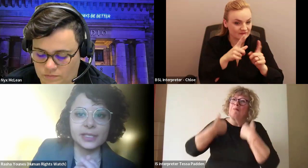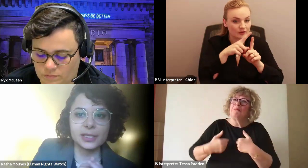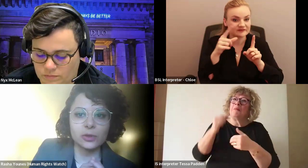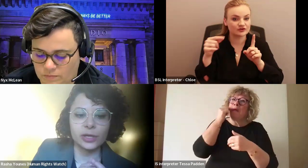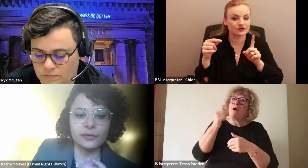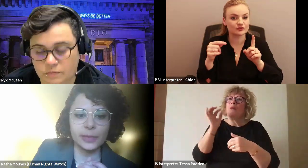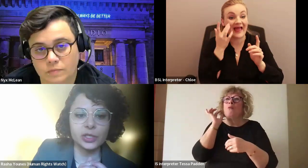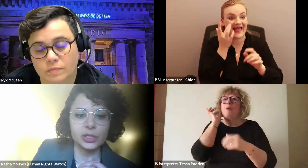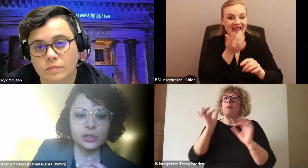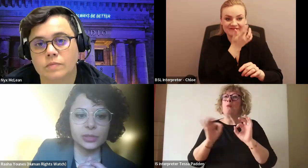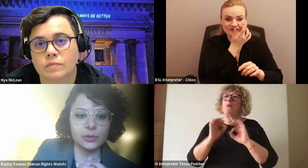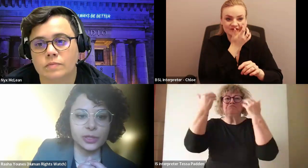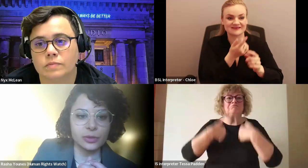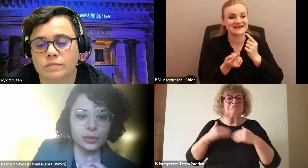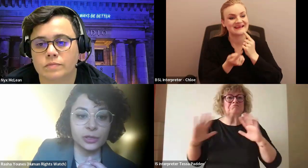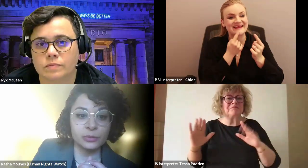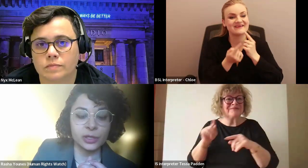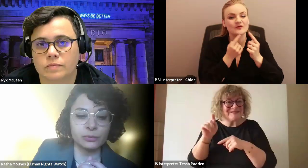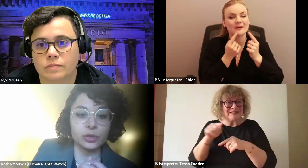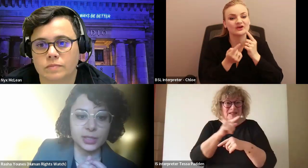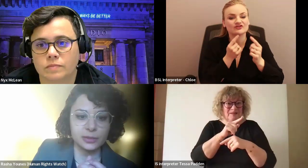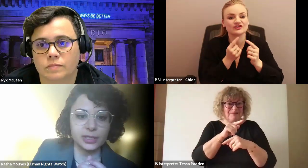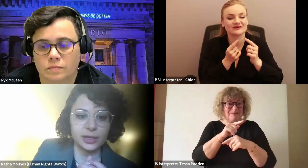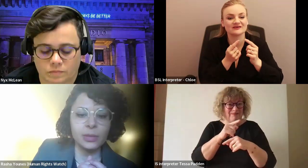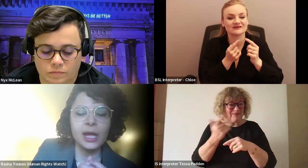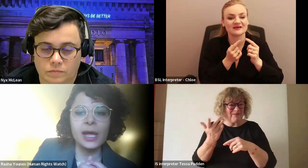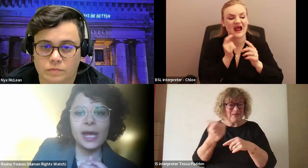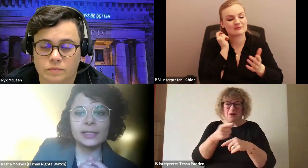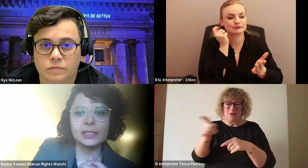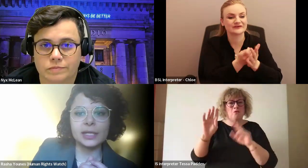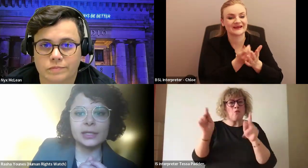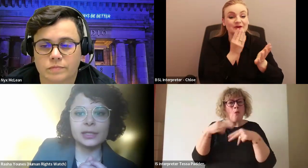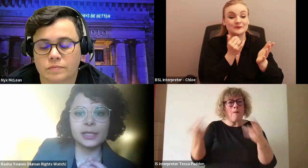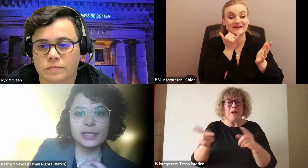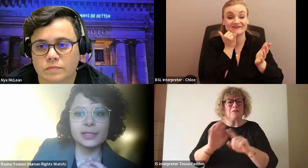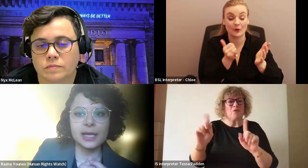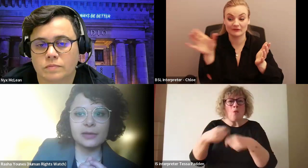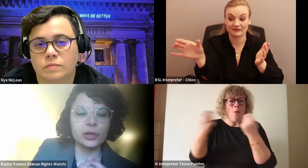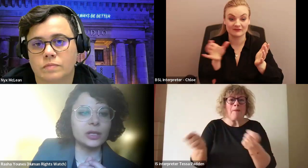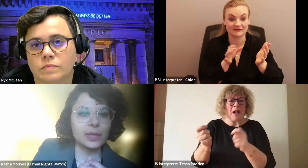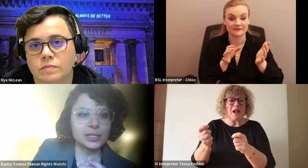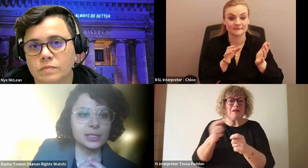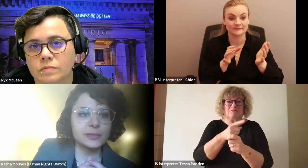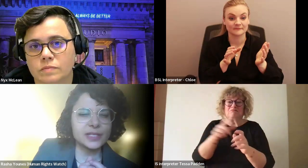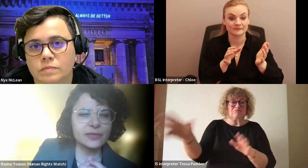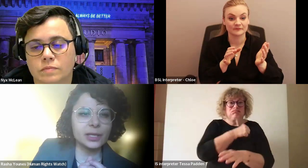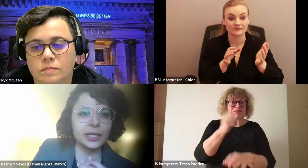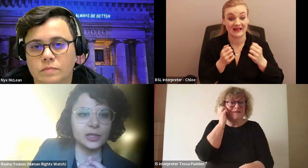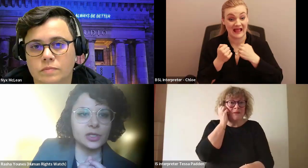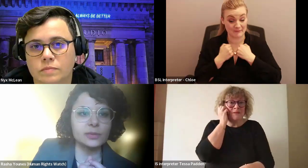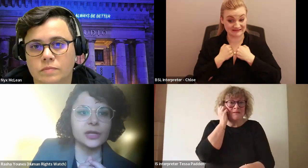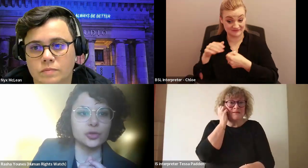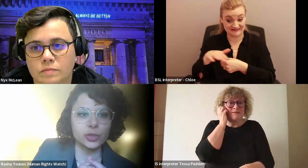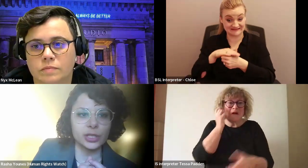unquote evidence or information to be used in prosecuting them. And in the cases that I have documented,